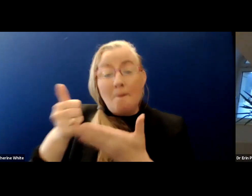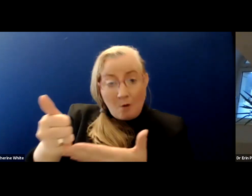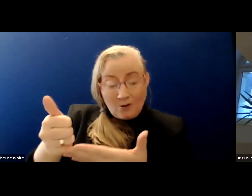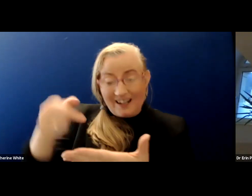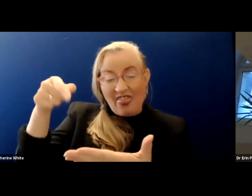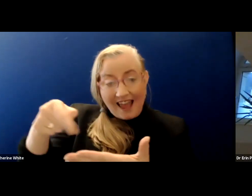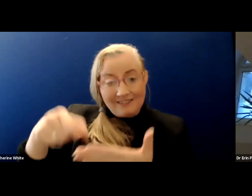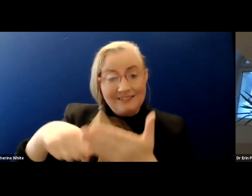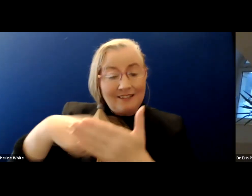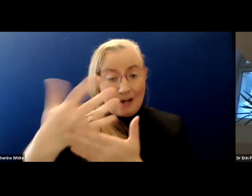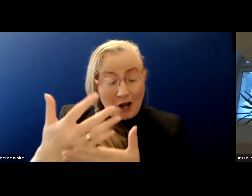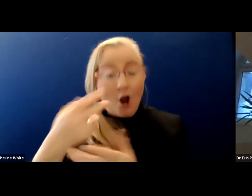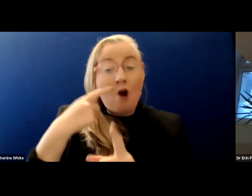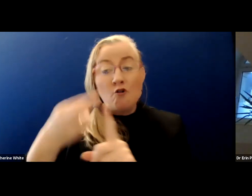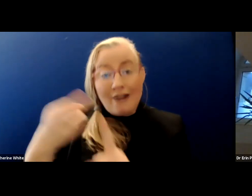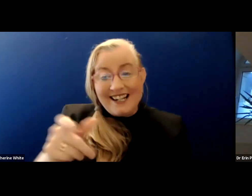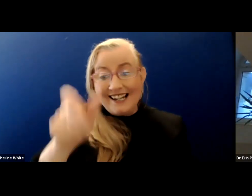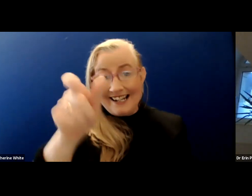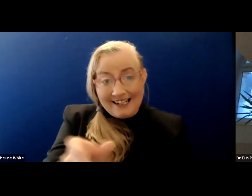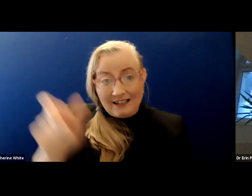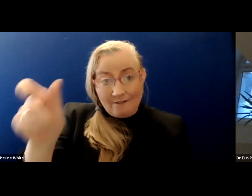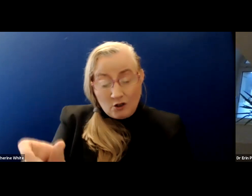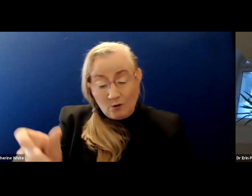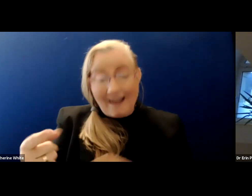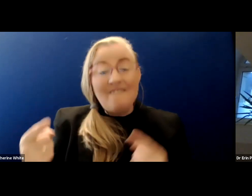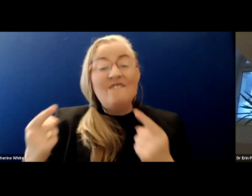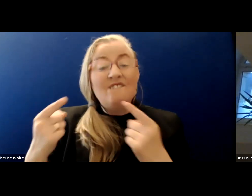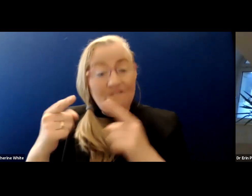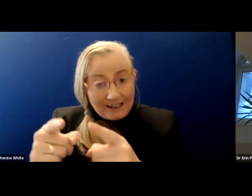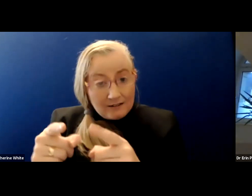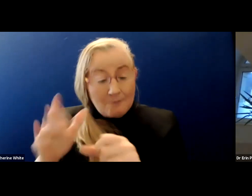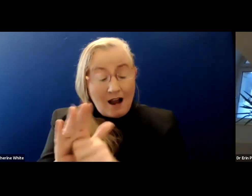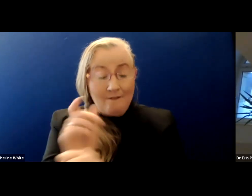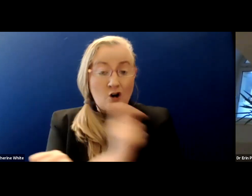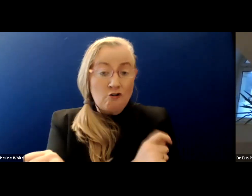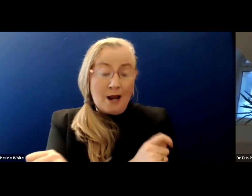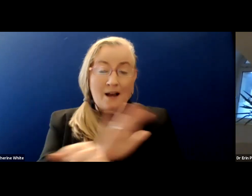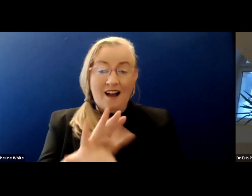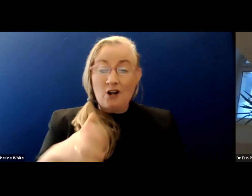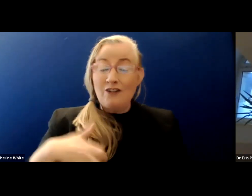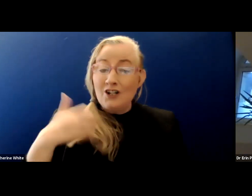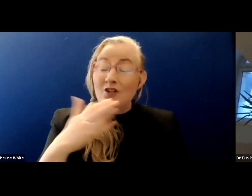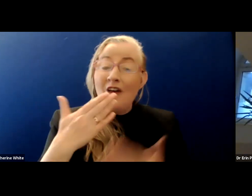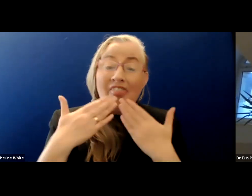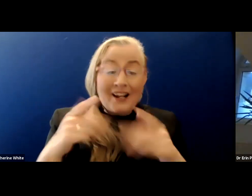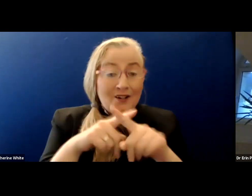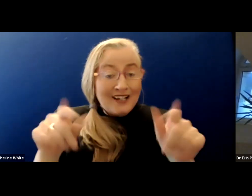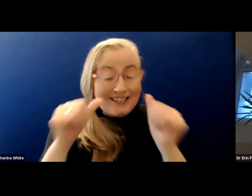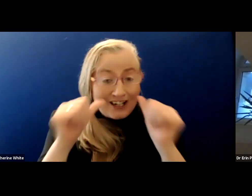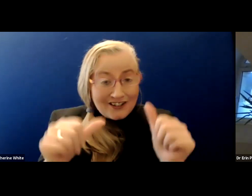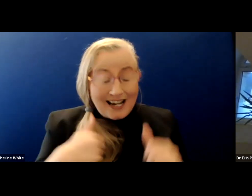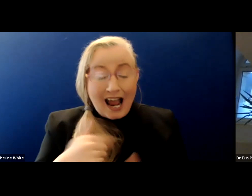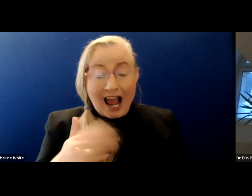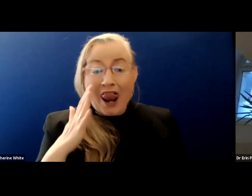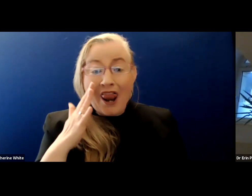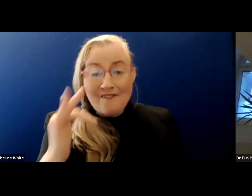and recognize individuals as victims of the crime of aggression. So thank you for your attention, and I look forward to the